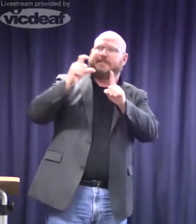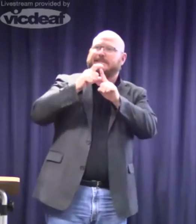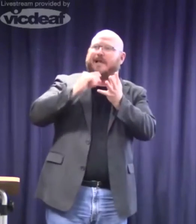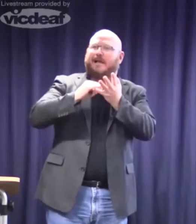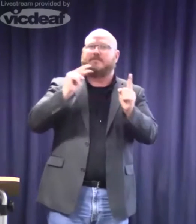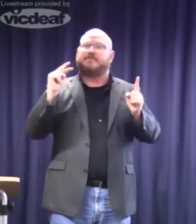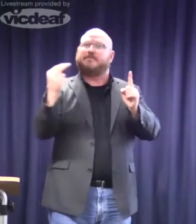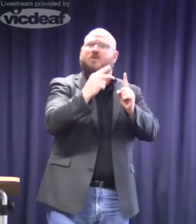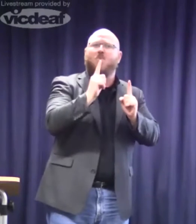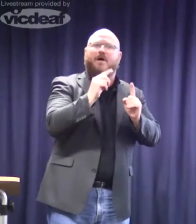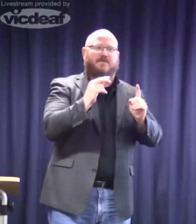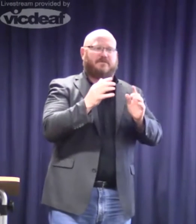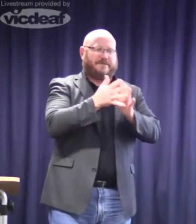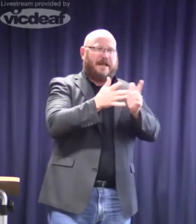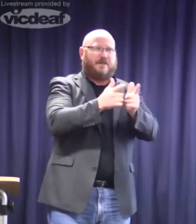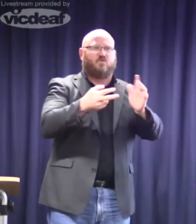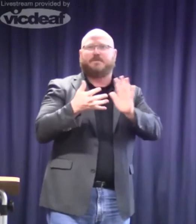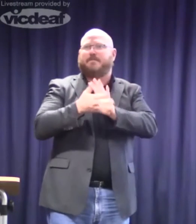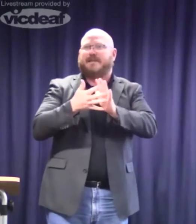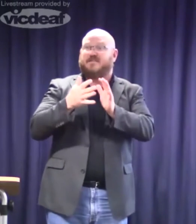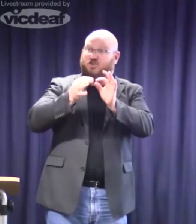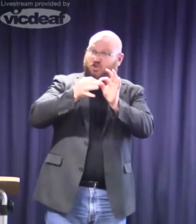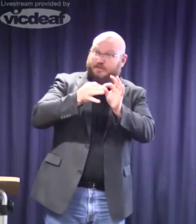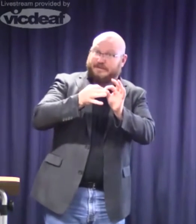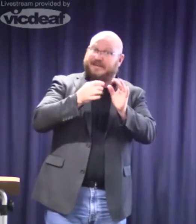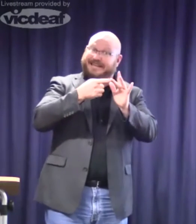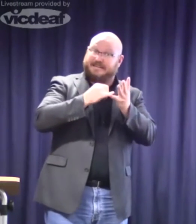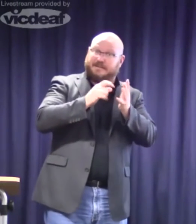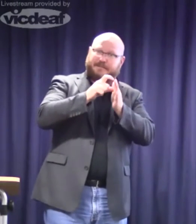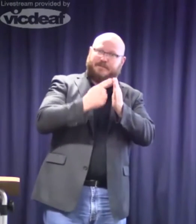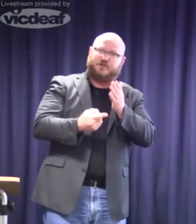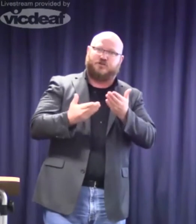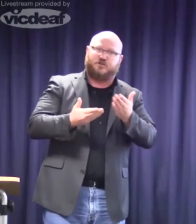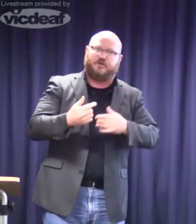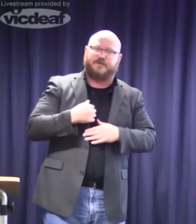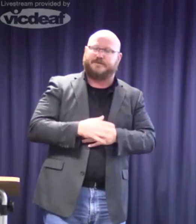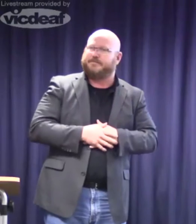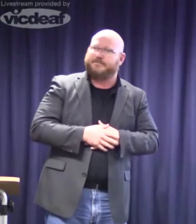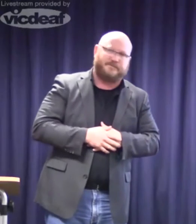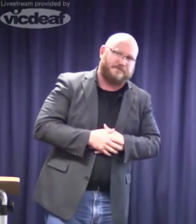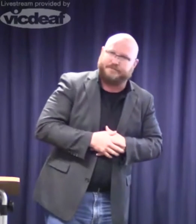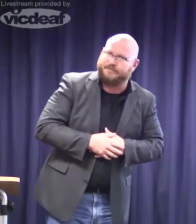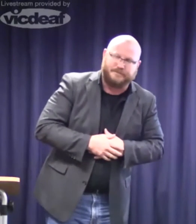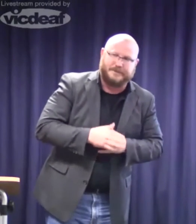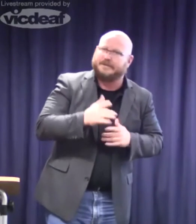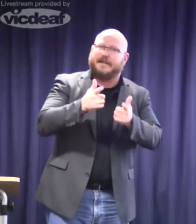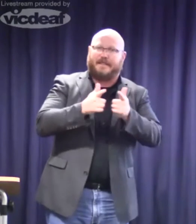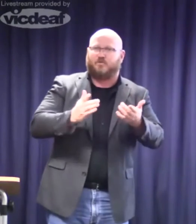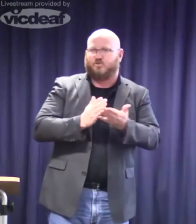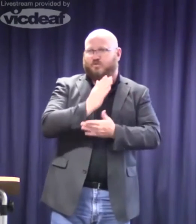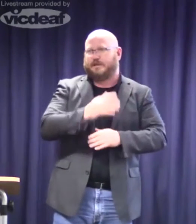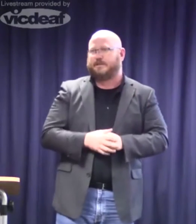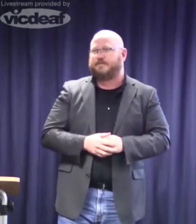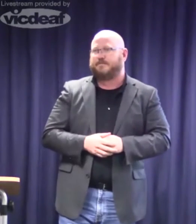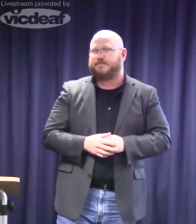right. It just doesn't make sense to me. And it goes back to the perspective of DSS and what sign language